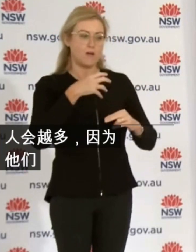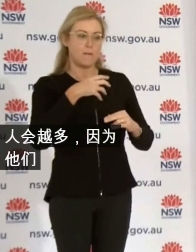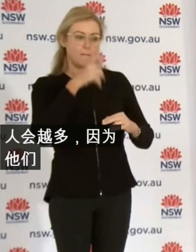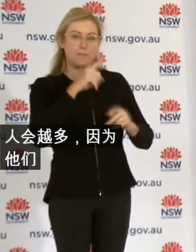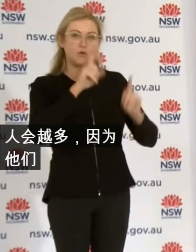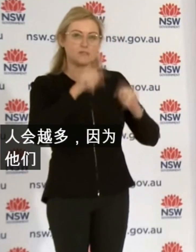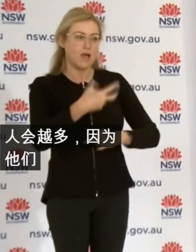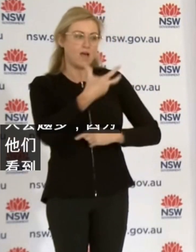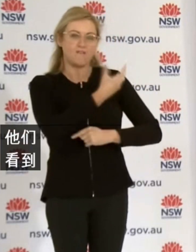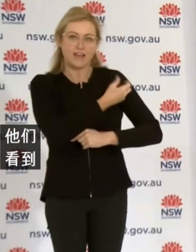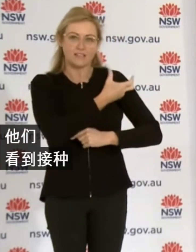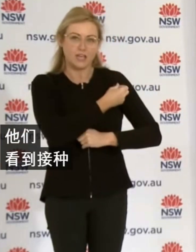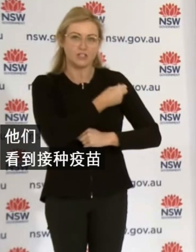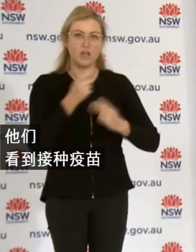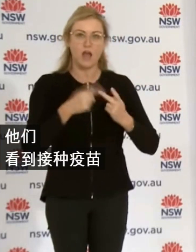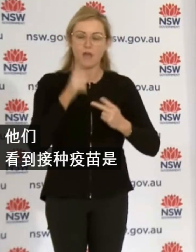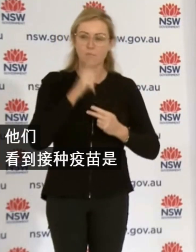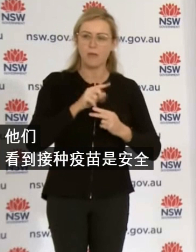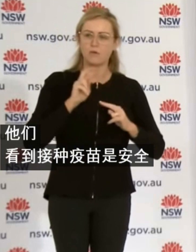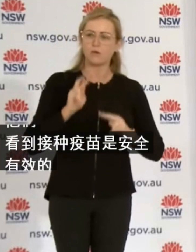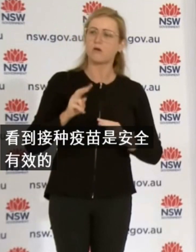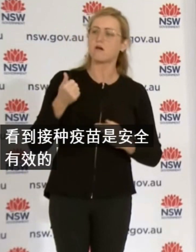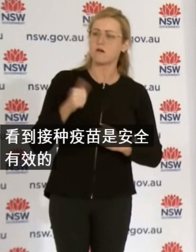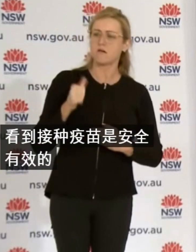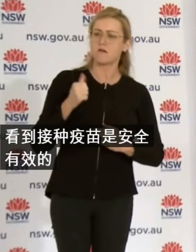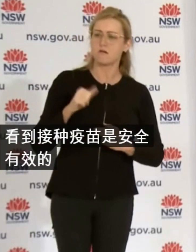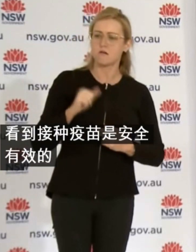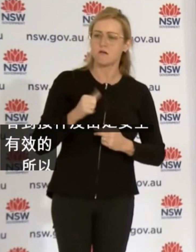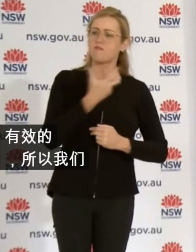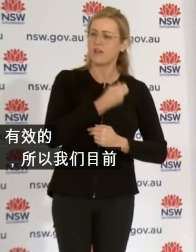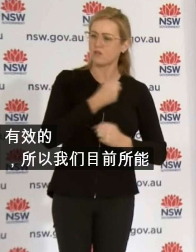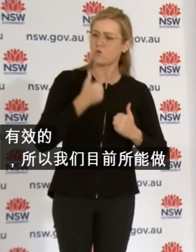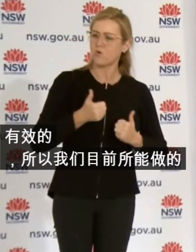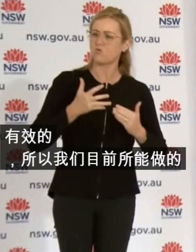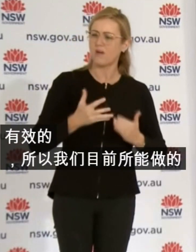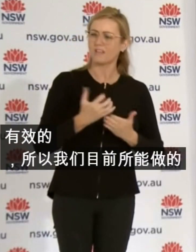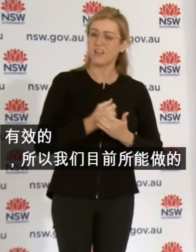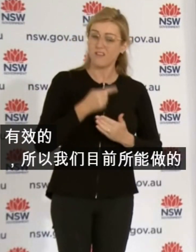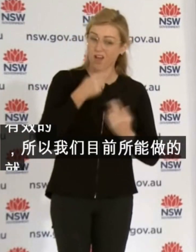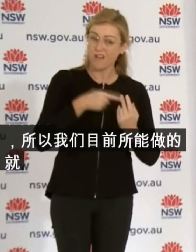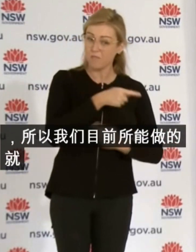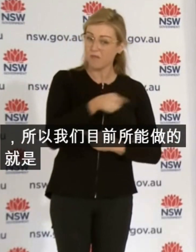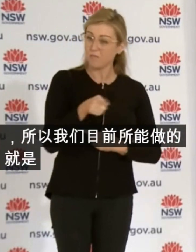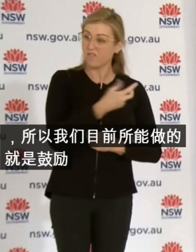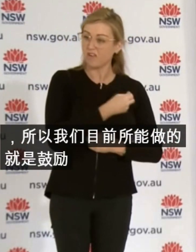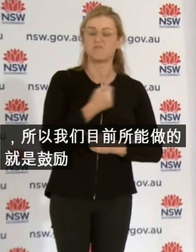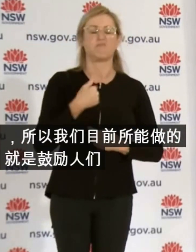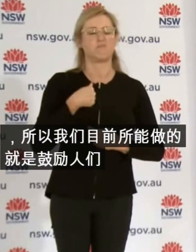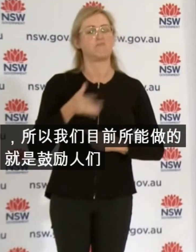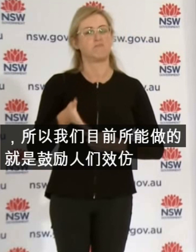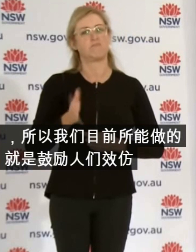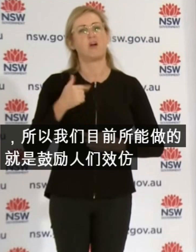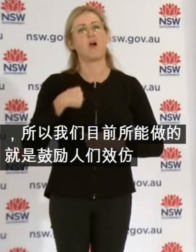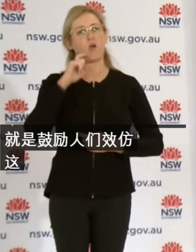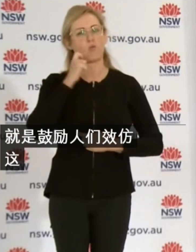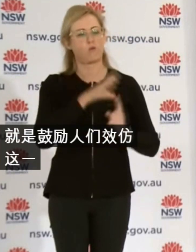they're seeing that being vaccinated is safe and effective. And so all we can do ongoingly is encourage people